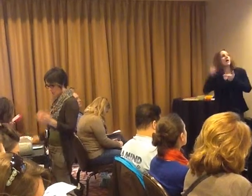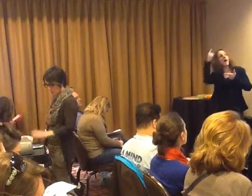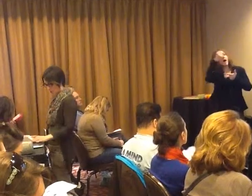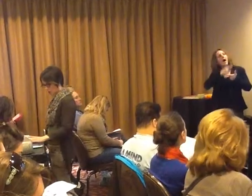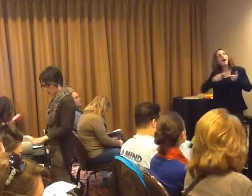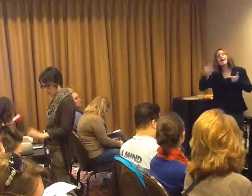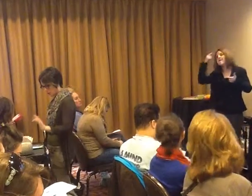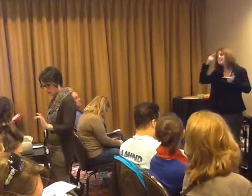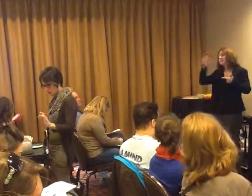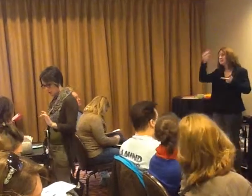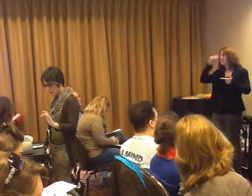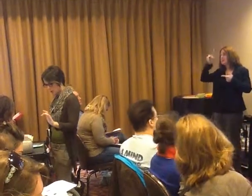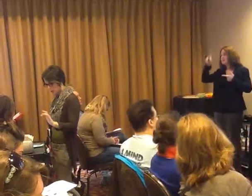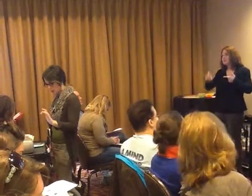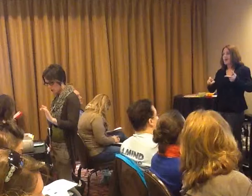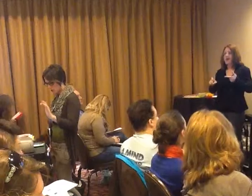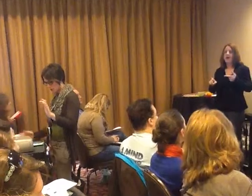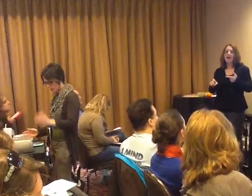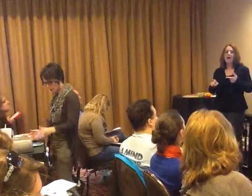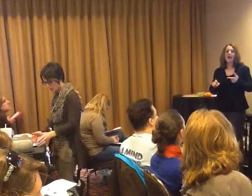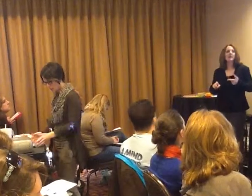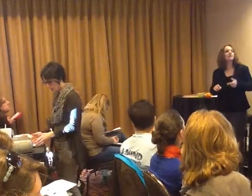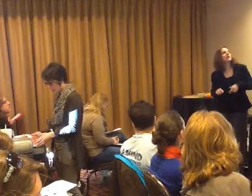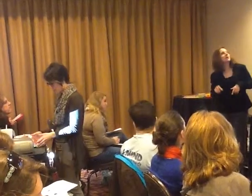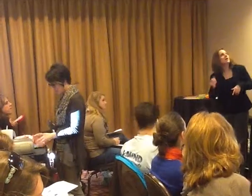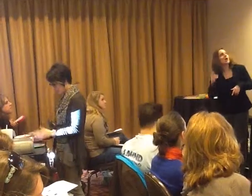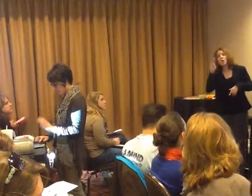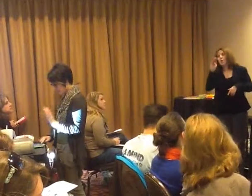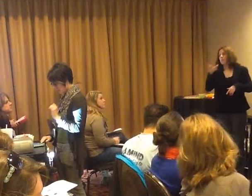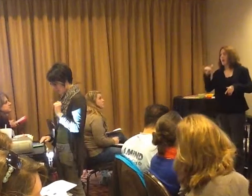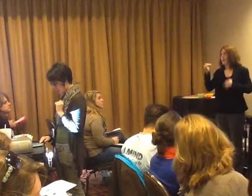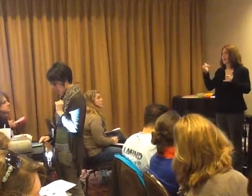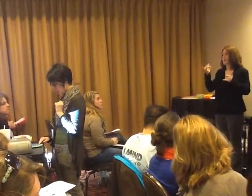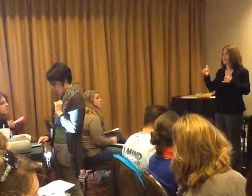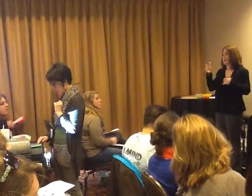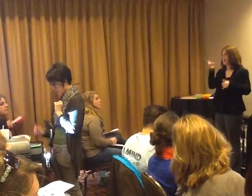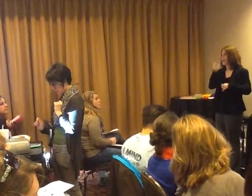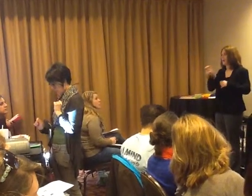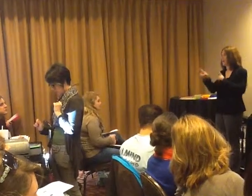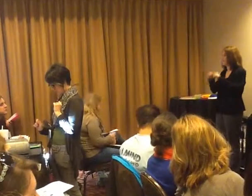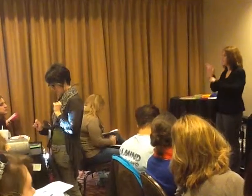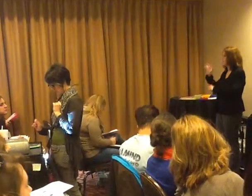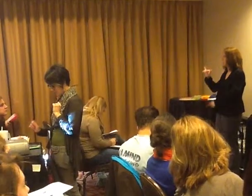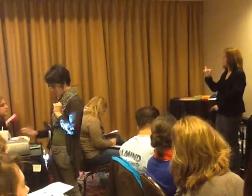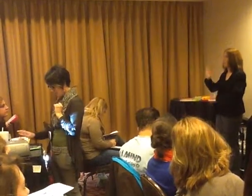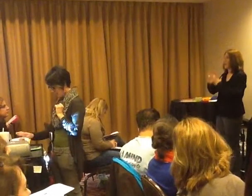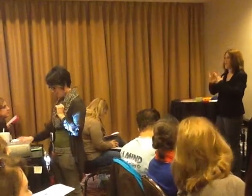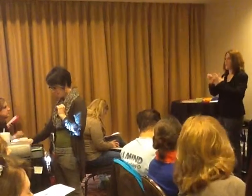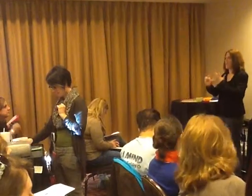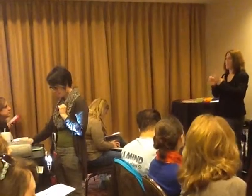test. So I thought I'd share those with you. Oh my goodness, and now it's trying to take me to that web page.